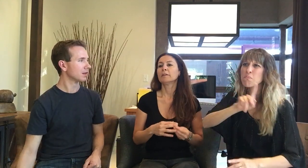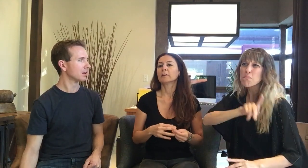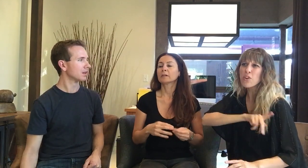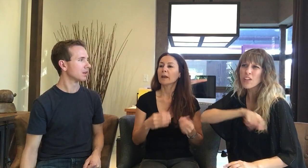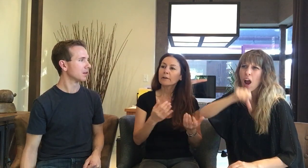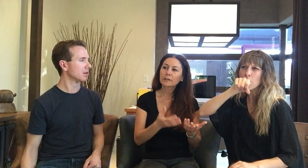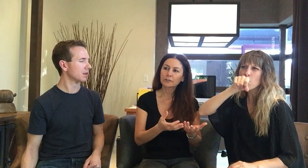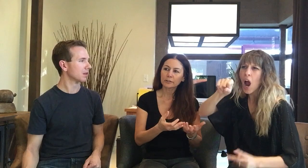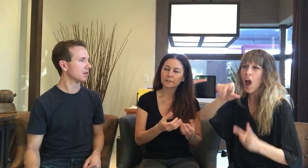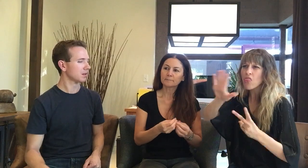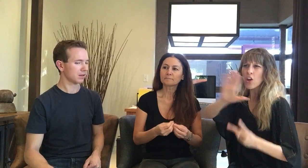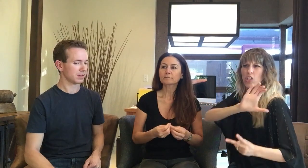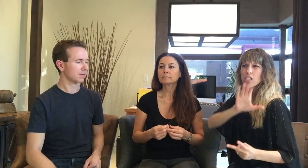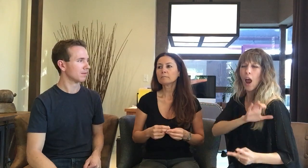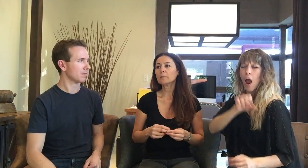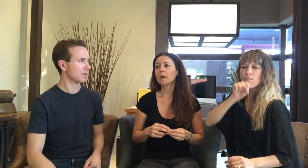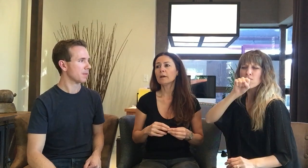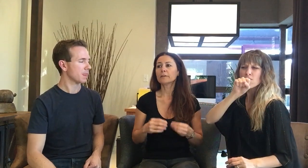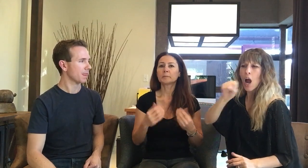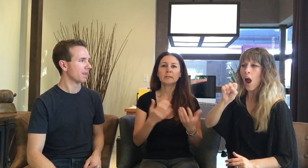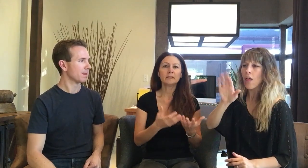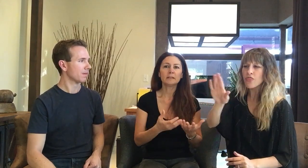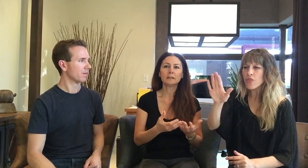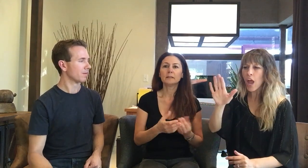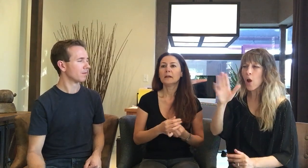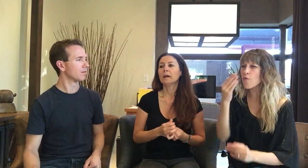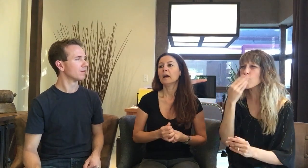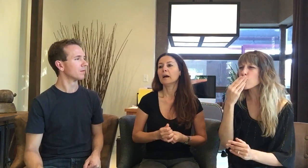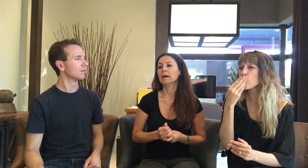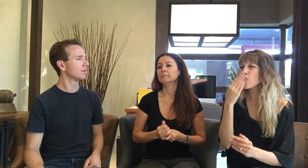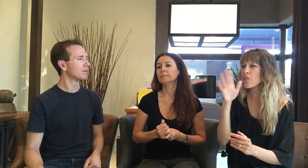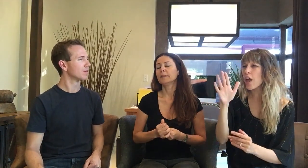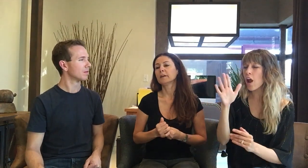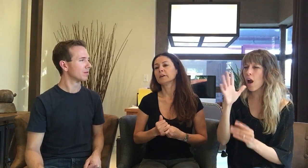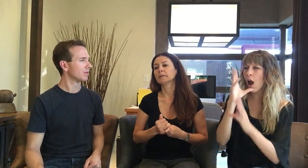their character, their appeal, their,